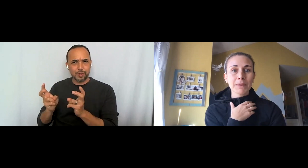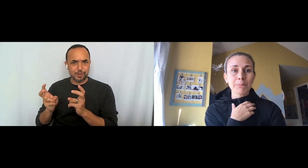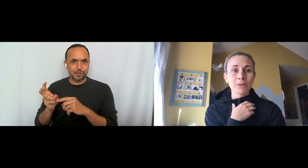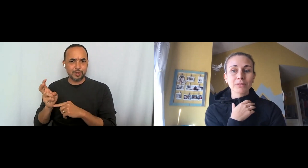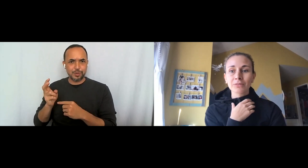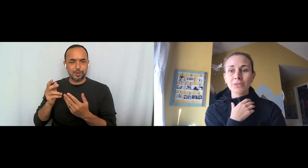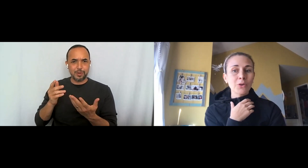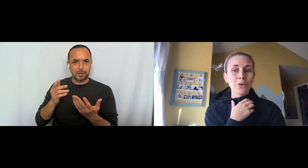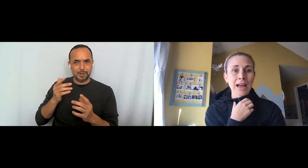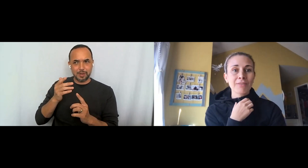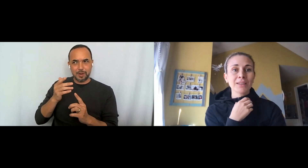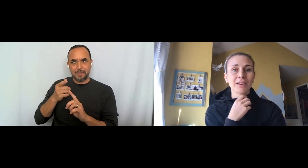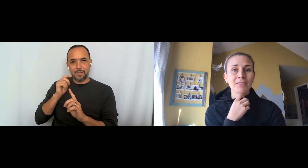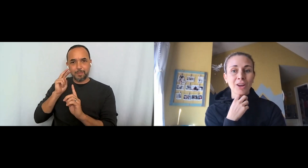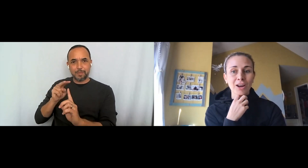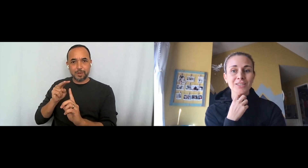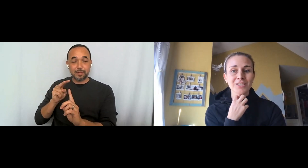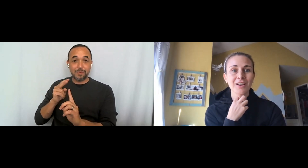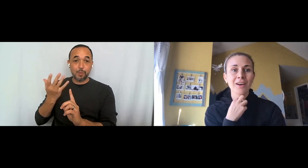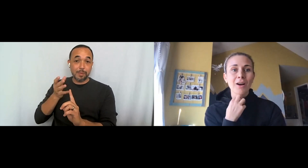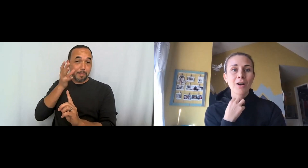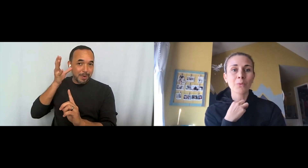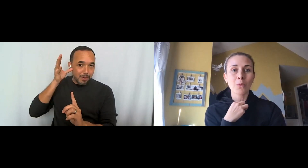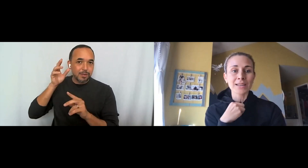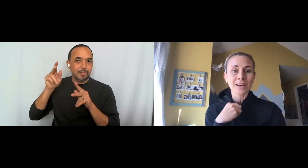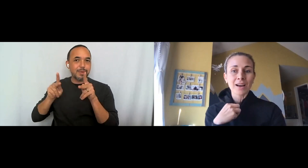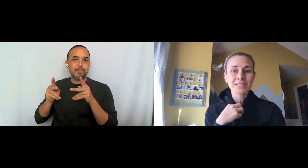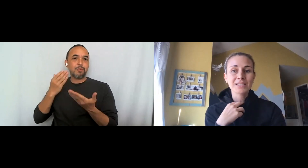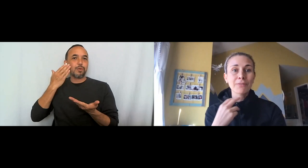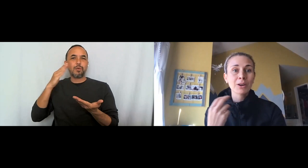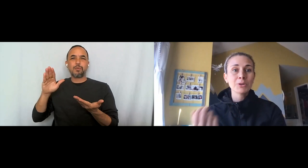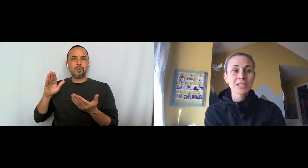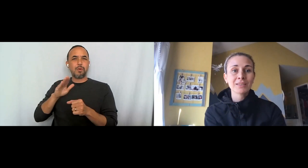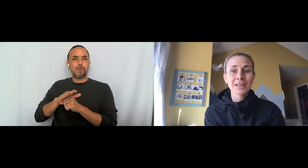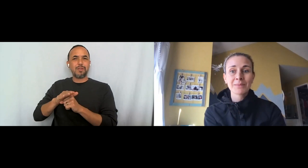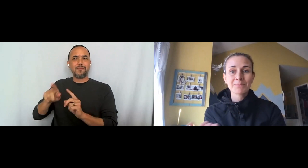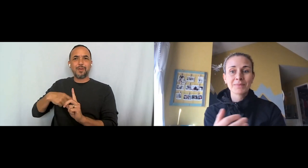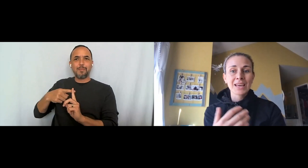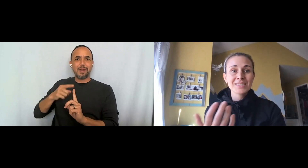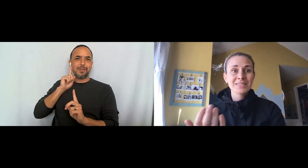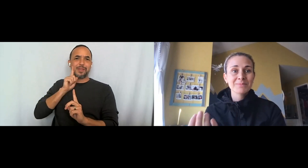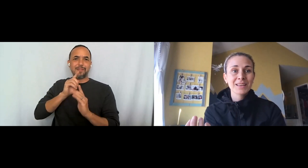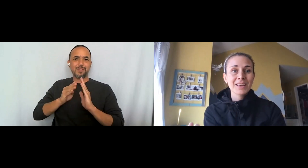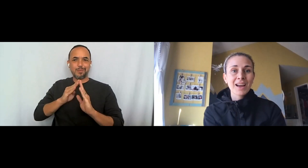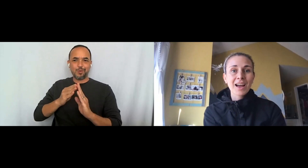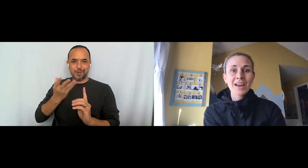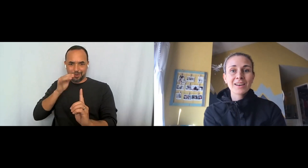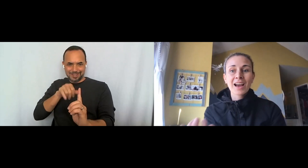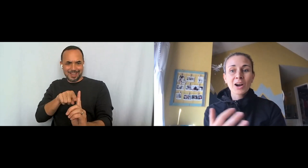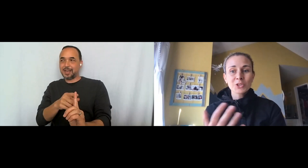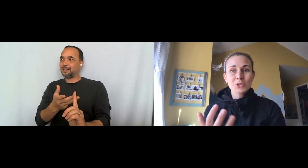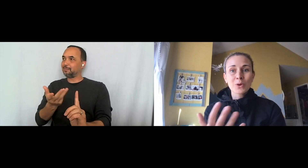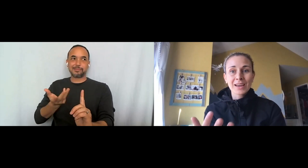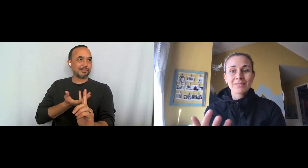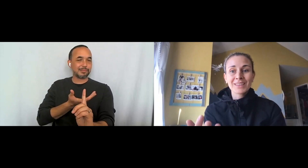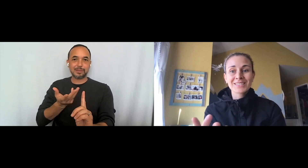and people having knowledge of what the deaf community is and how